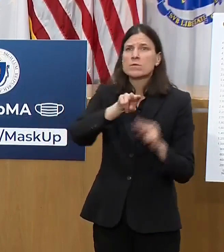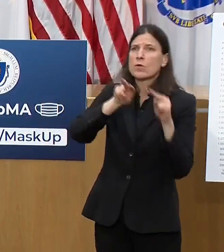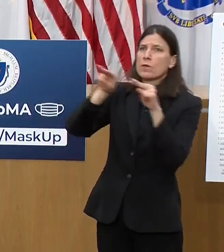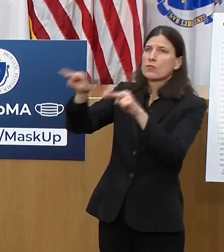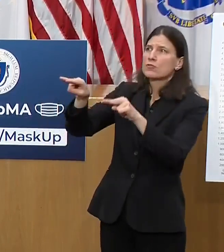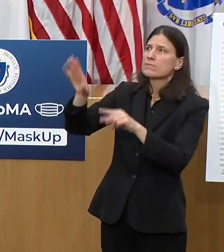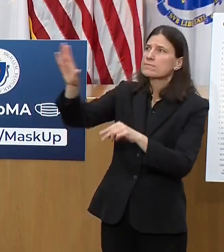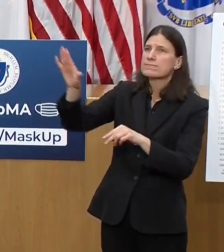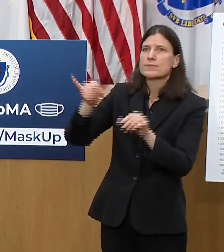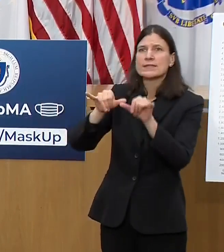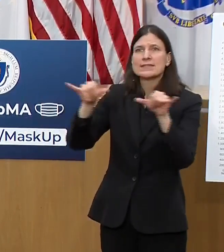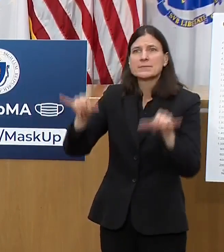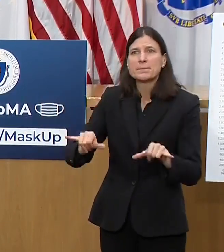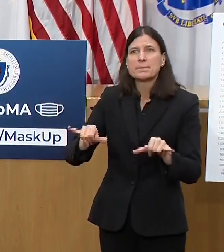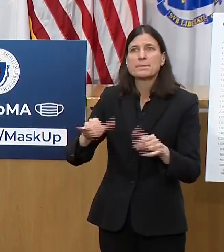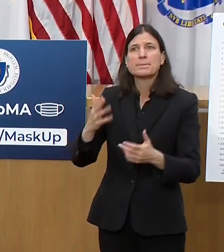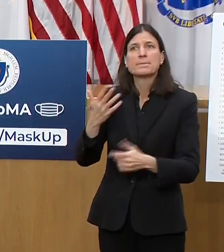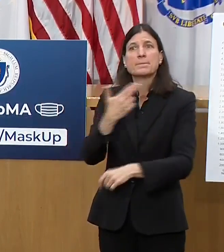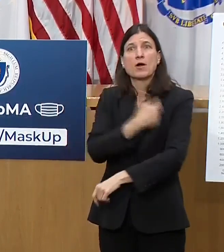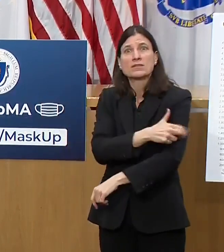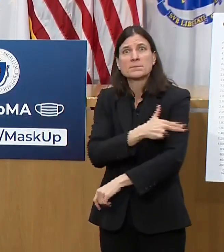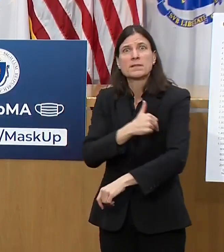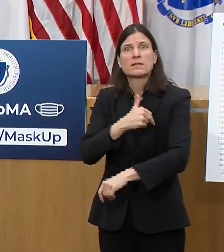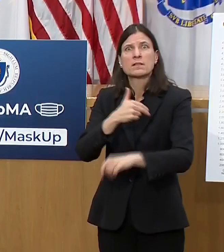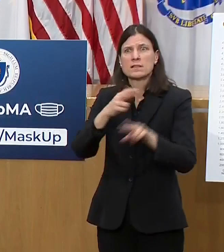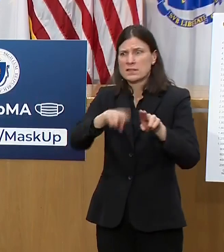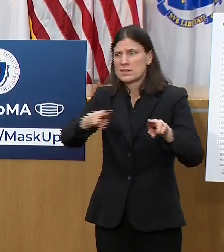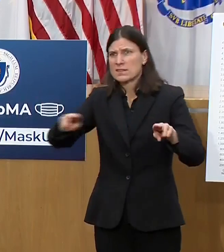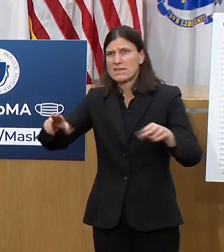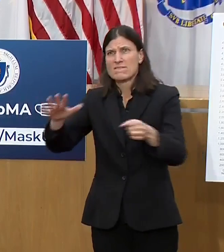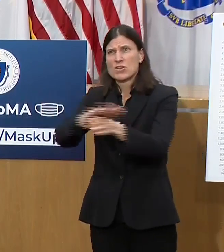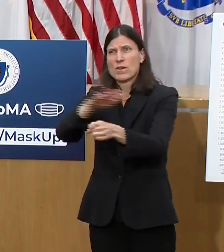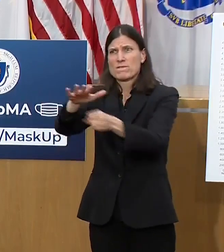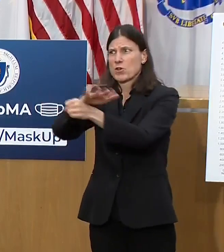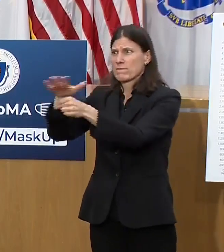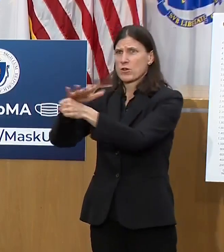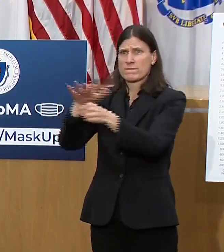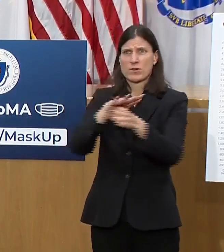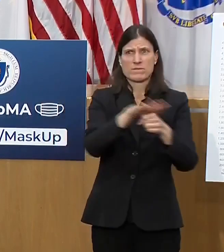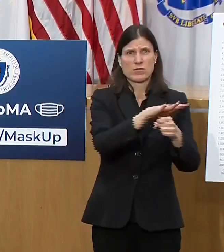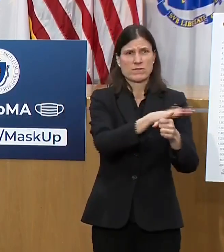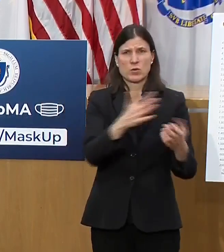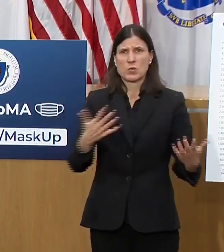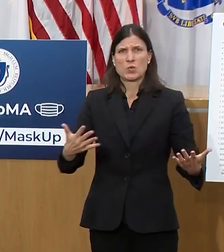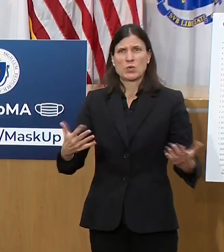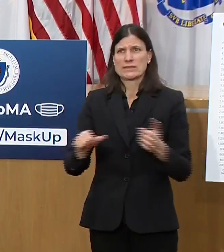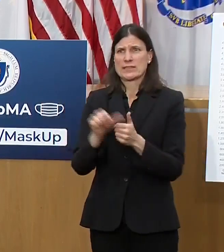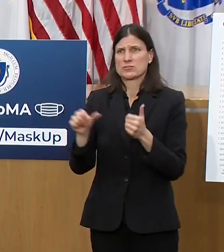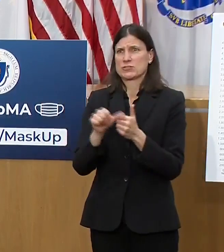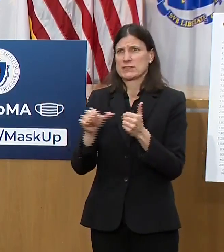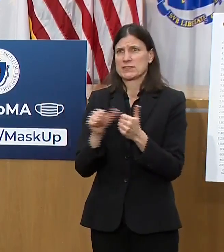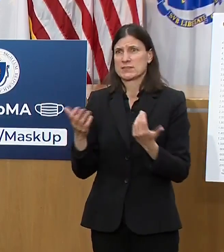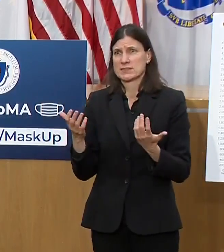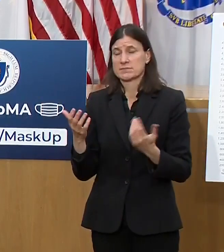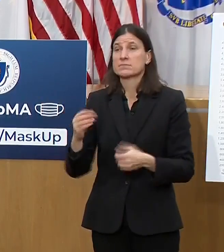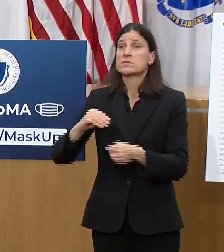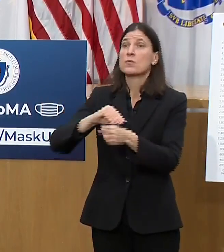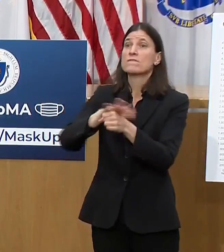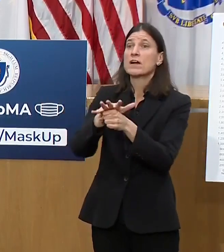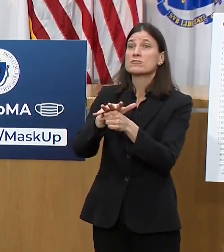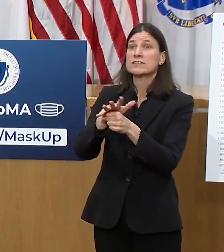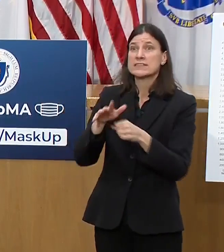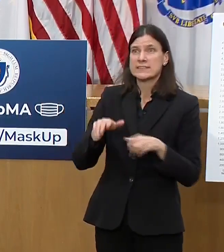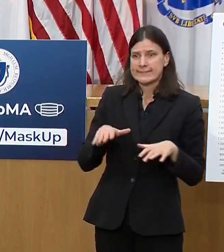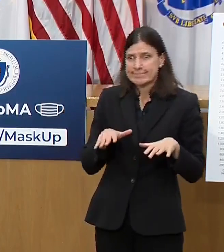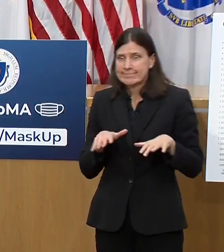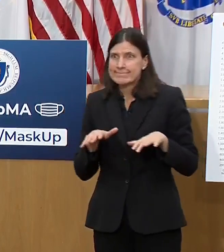COVID-19. COVID-19 does not discriminate. And many residents, many people may not realize that they